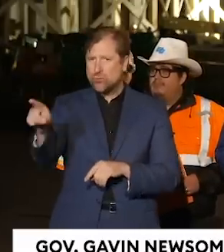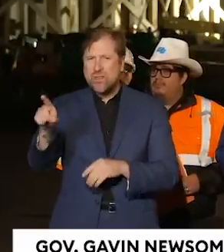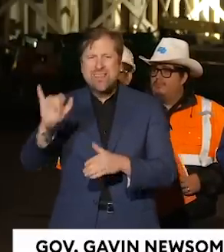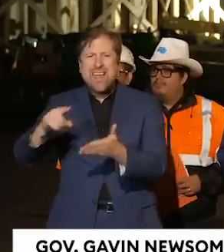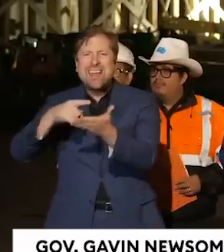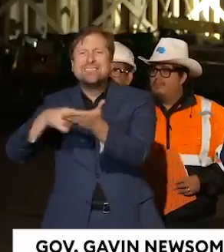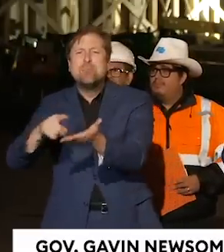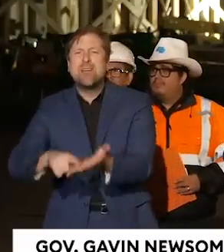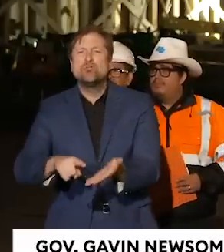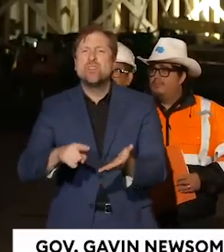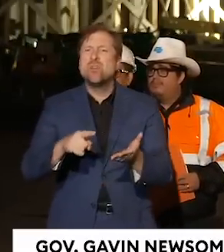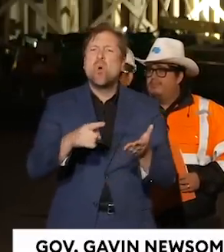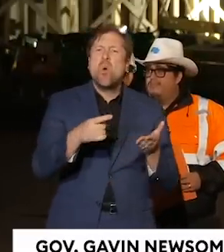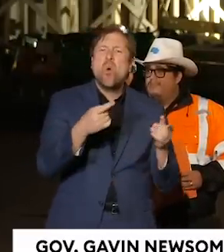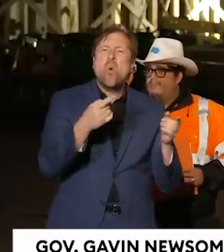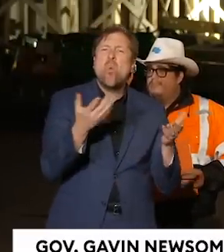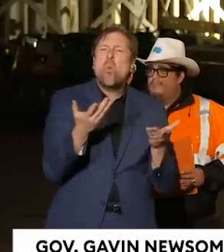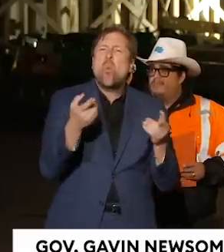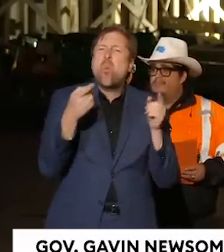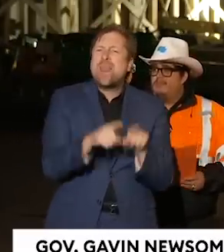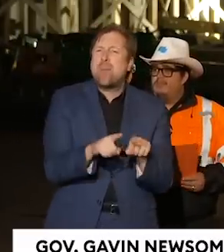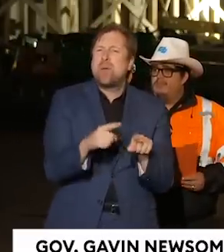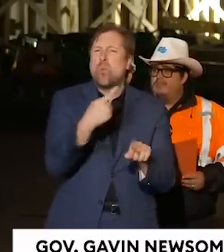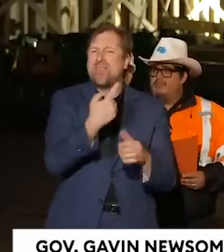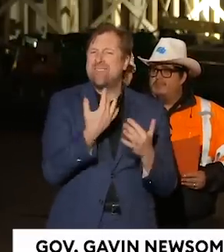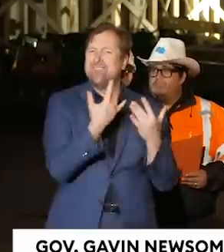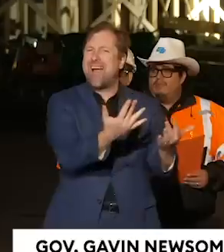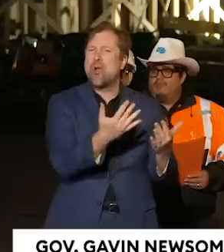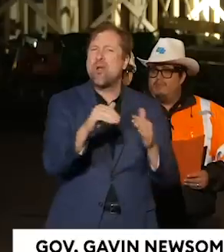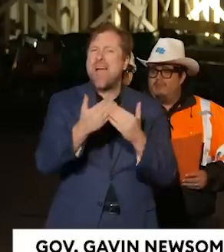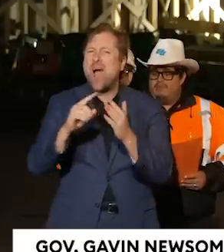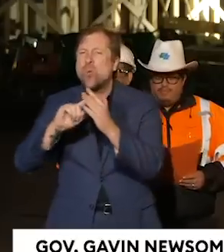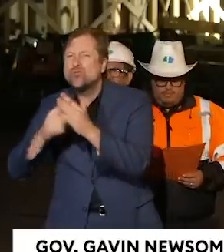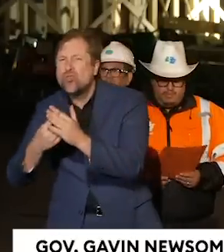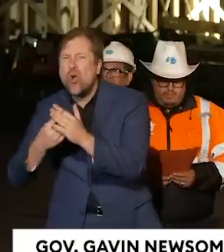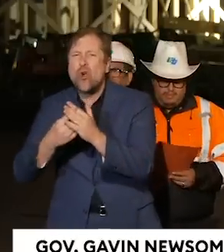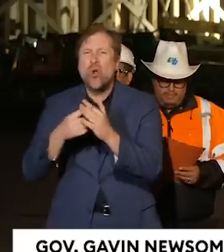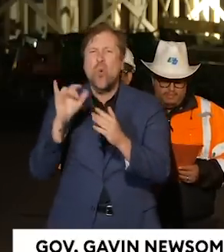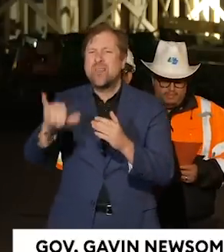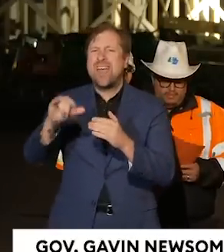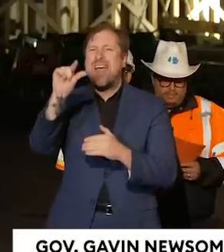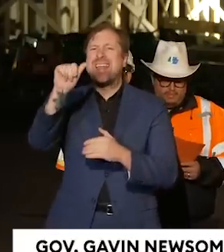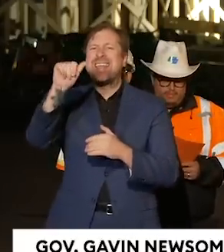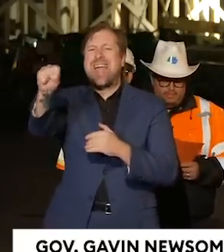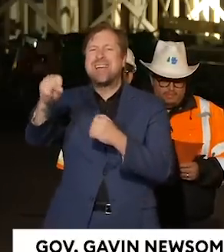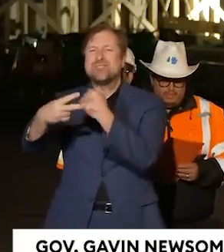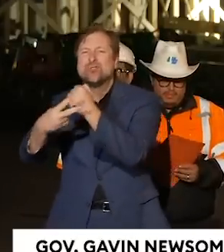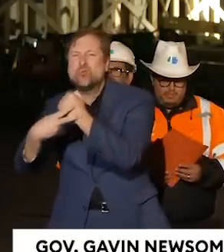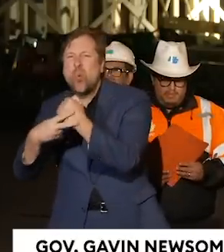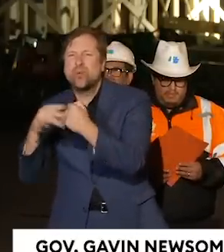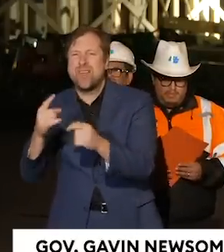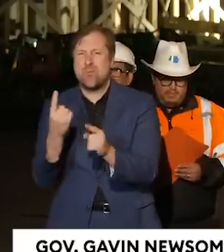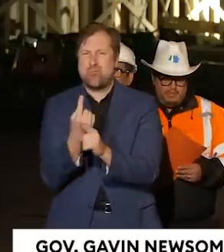the breakdown may have been or not have been in terms of how this fire started? Was the fuel stored properly, or